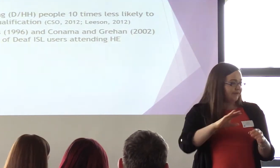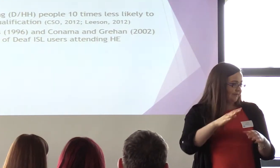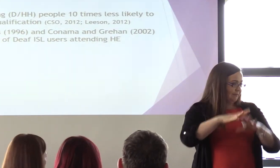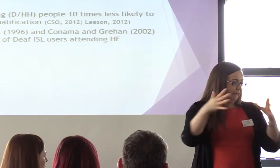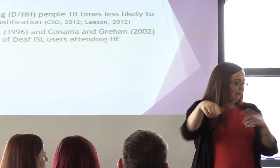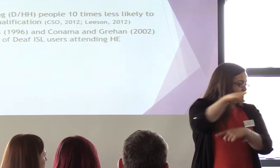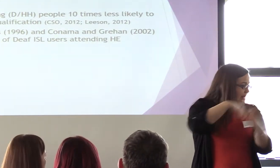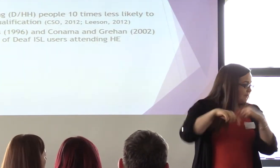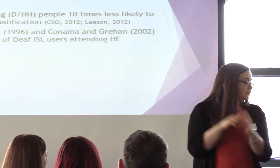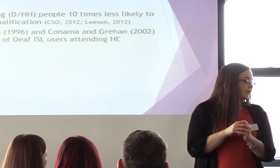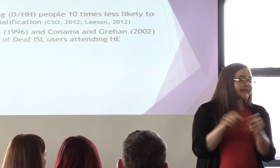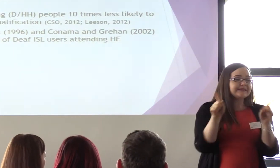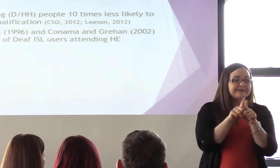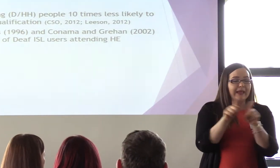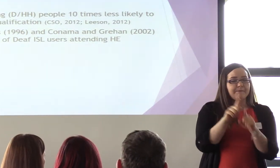And that's an extremely low percentage.